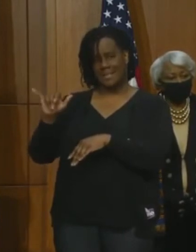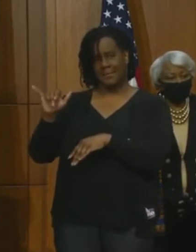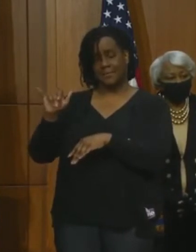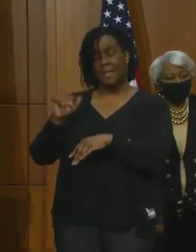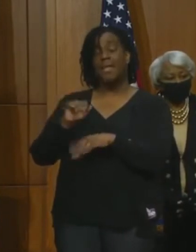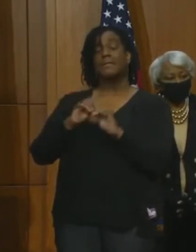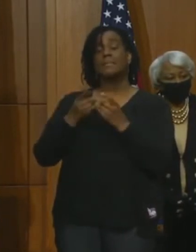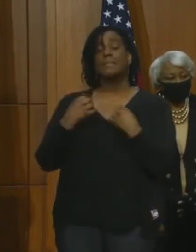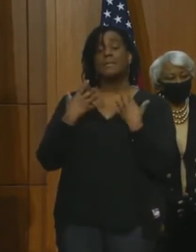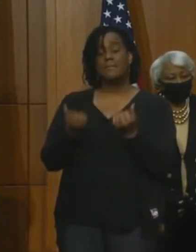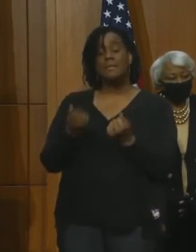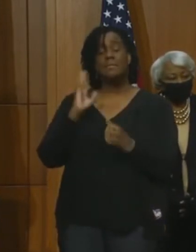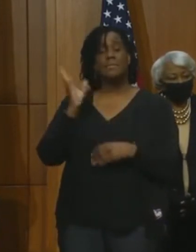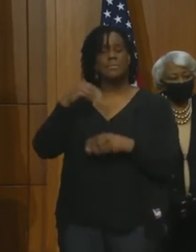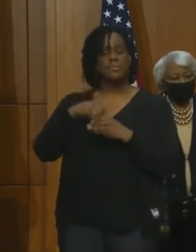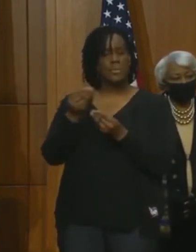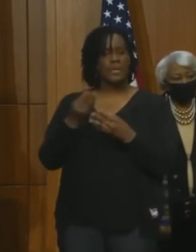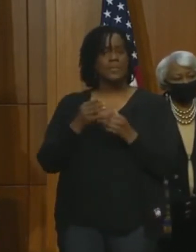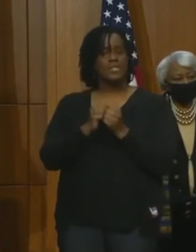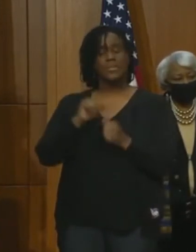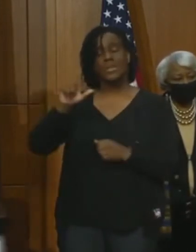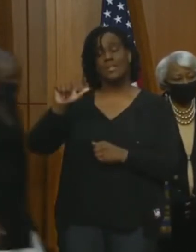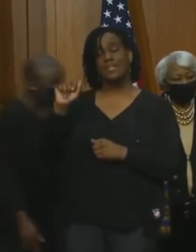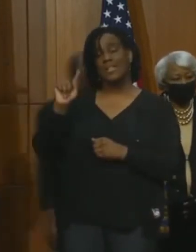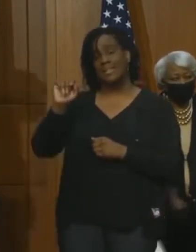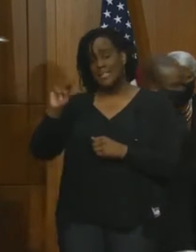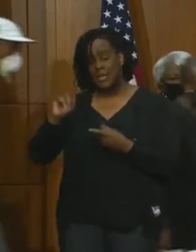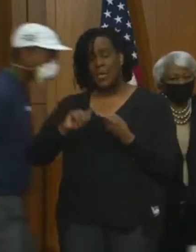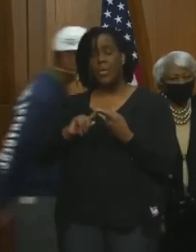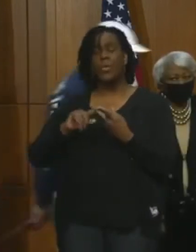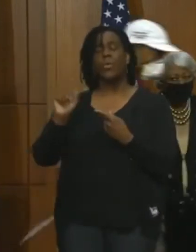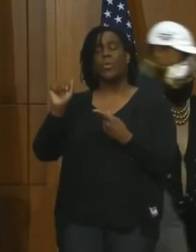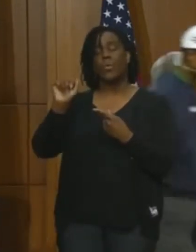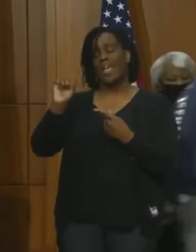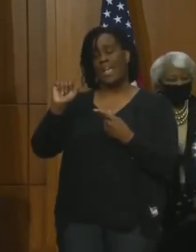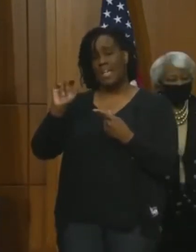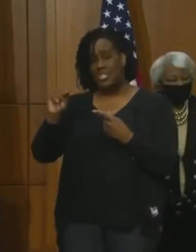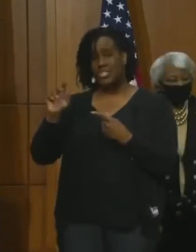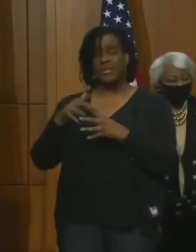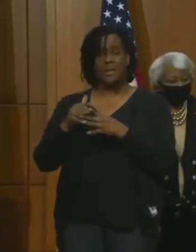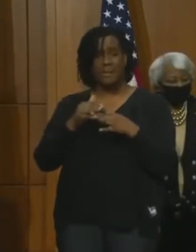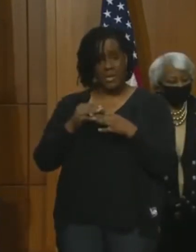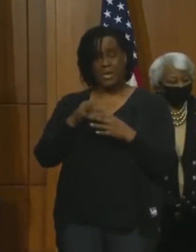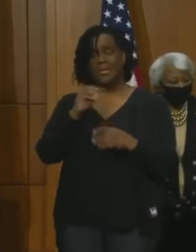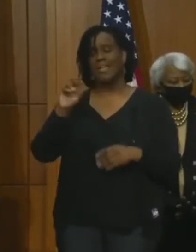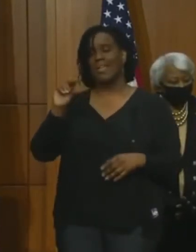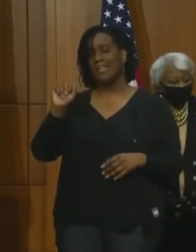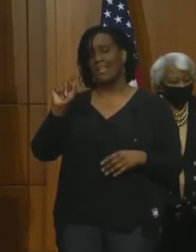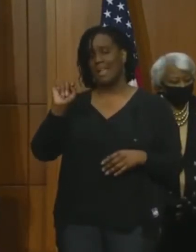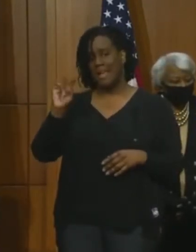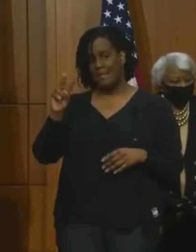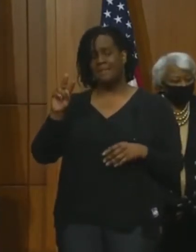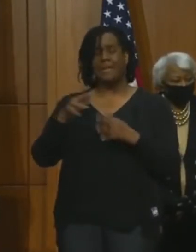information on cases among Latino, Asian American, and Native American Virginians, as well as